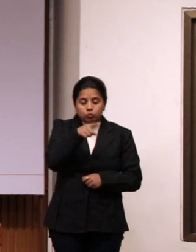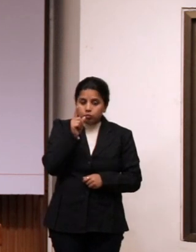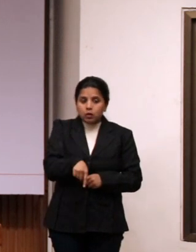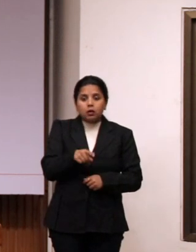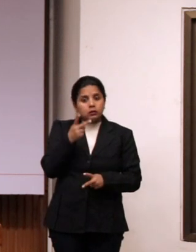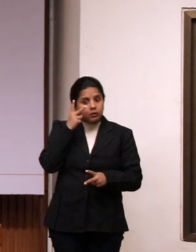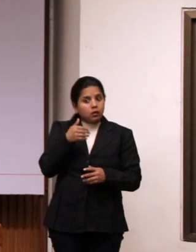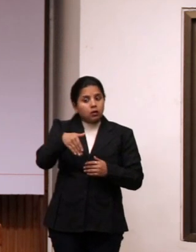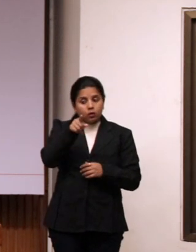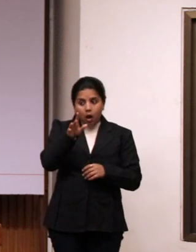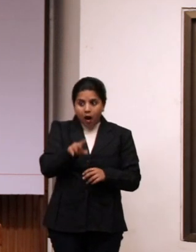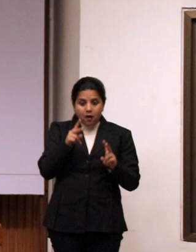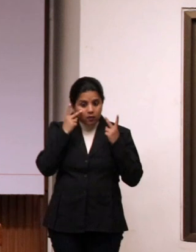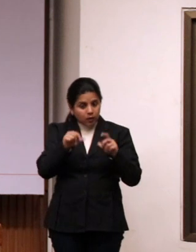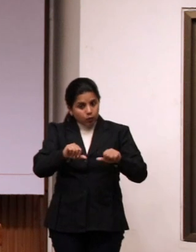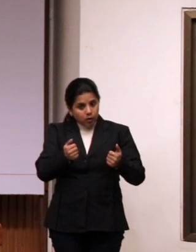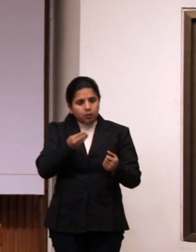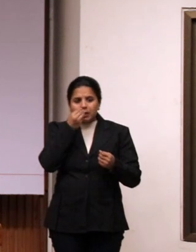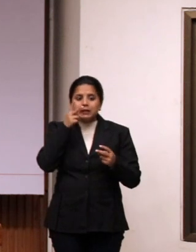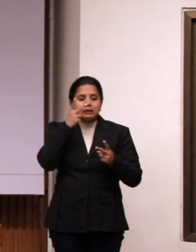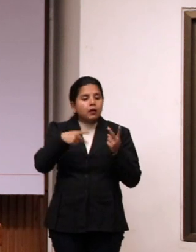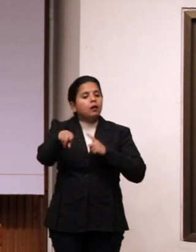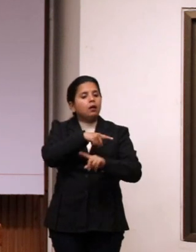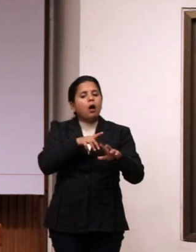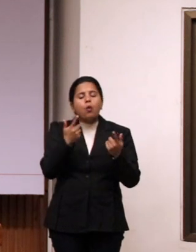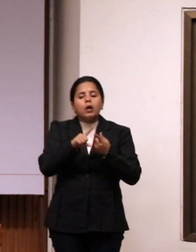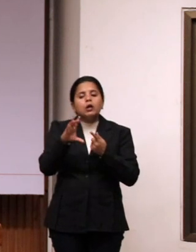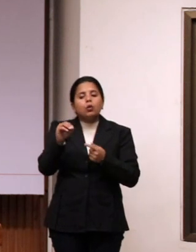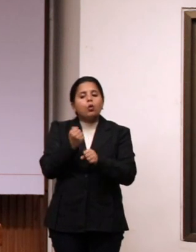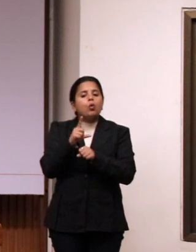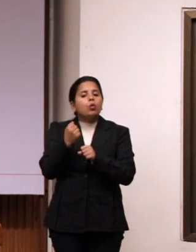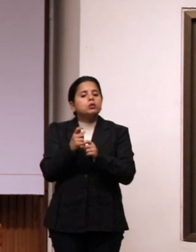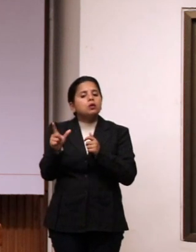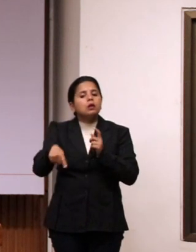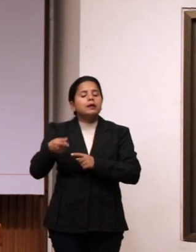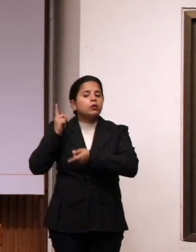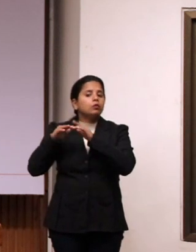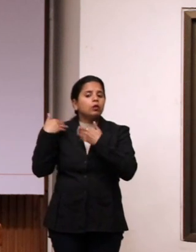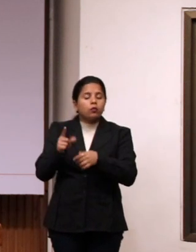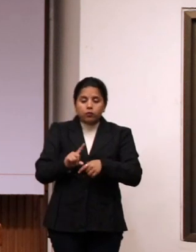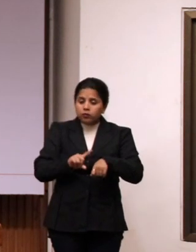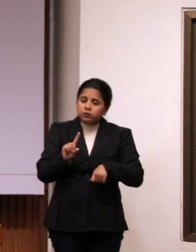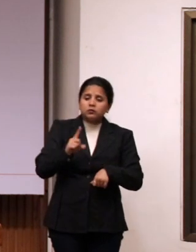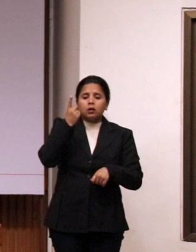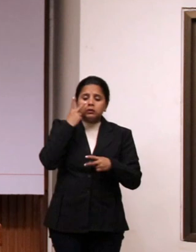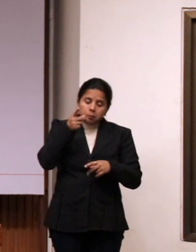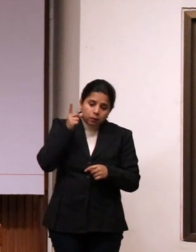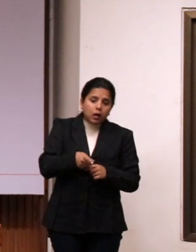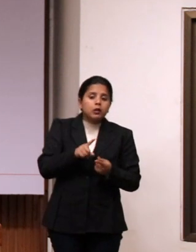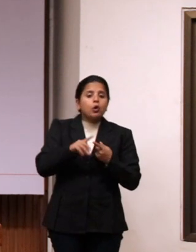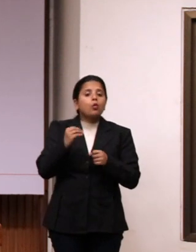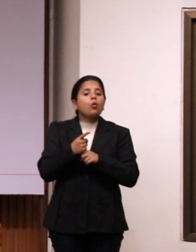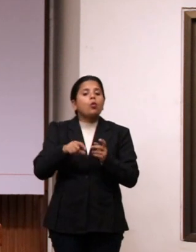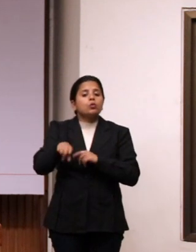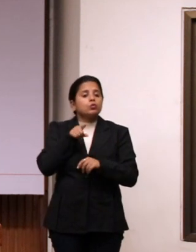site. The moment you have a site, please look at the ecological history of the site. That is first and foremost aspect of ecological restoration.